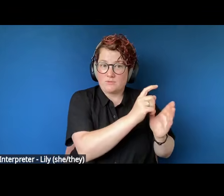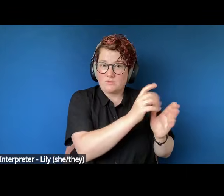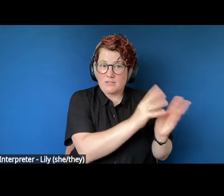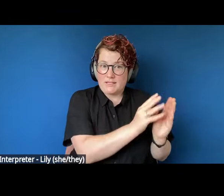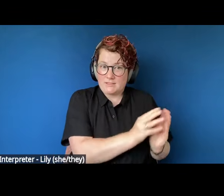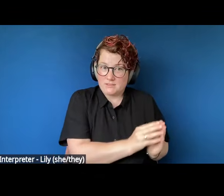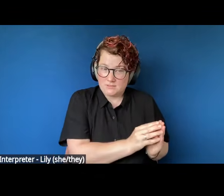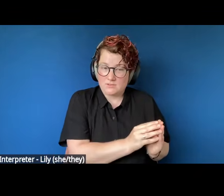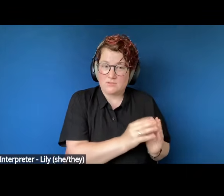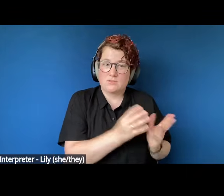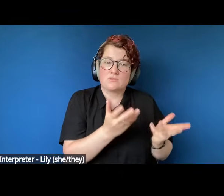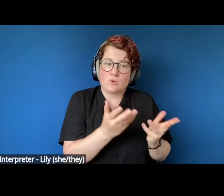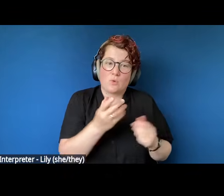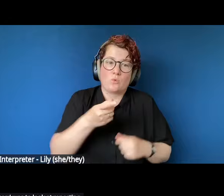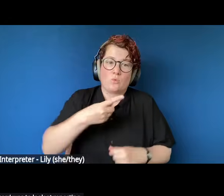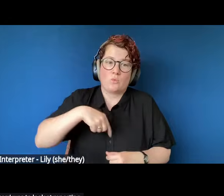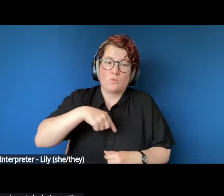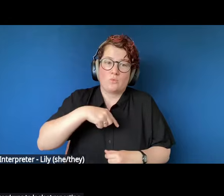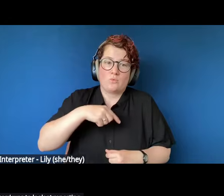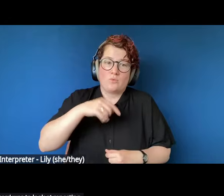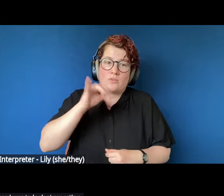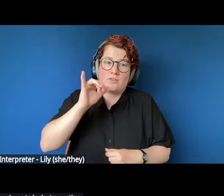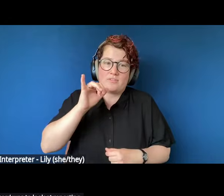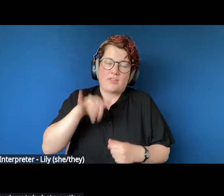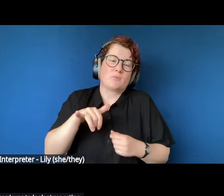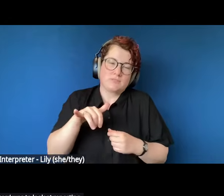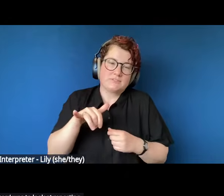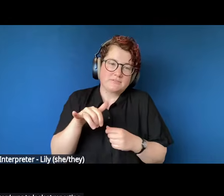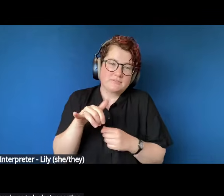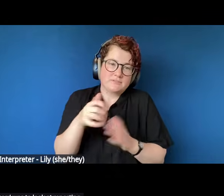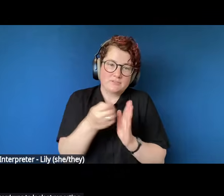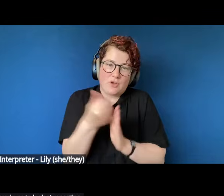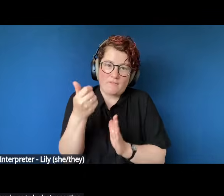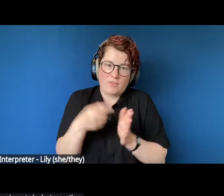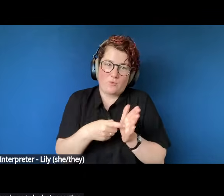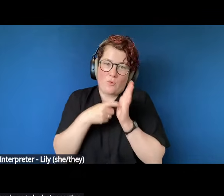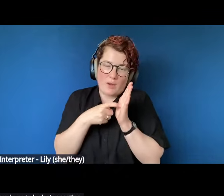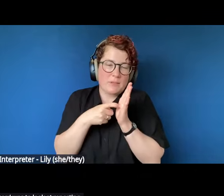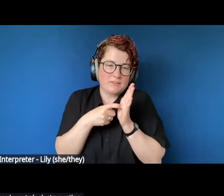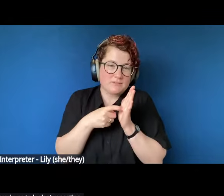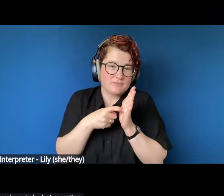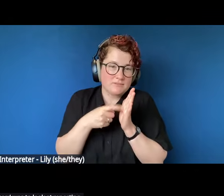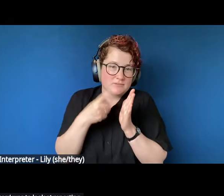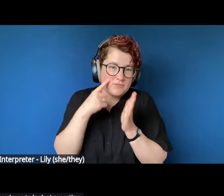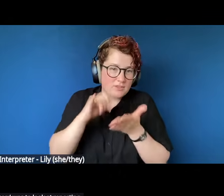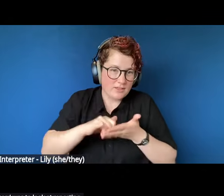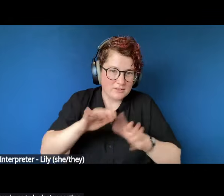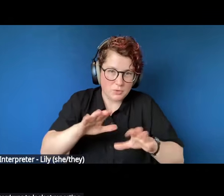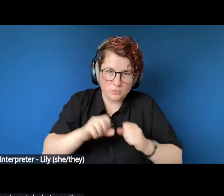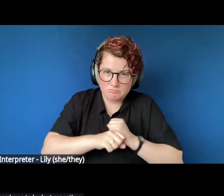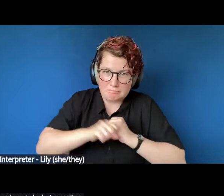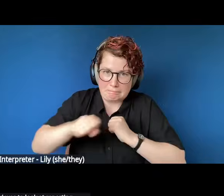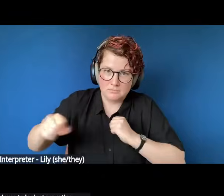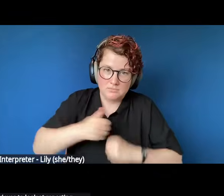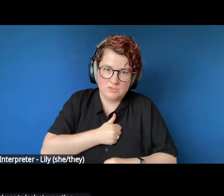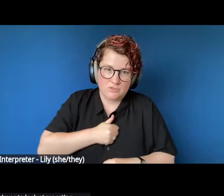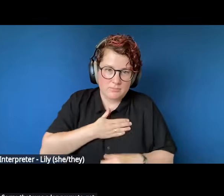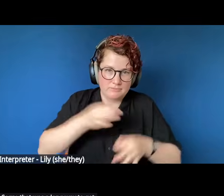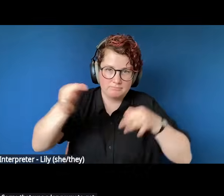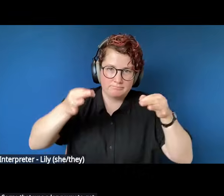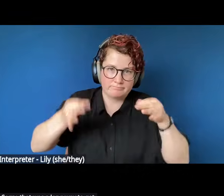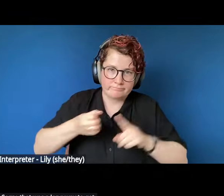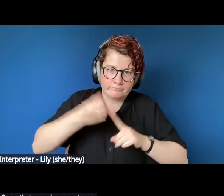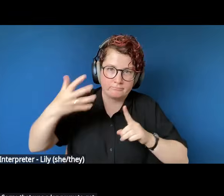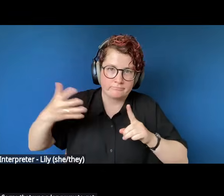reporting requirement. And so again, okay, thank you. Sorry, that was a long way to get there, but hopefully that clarifies